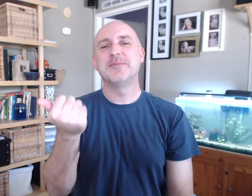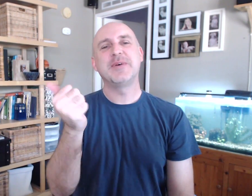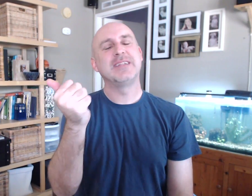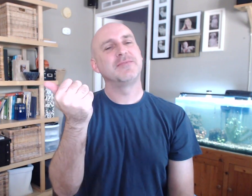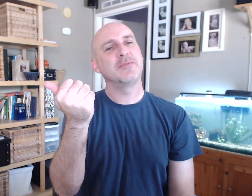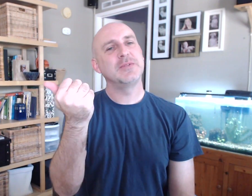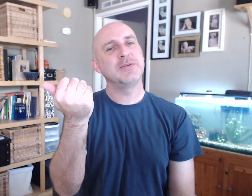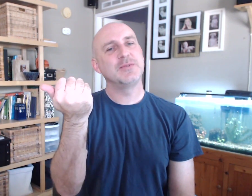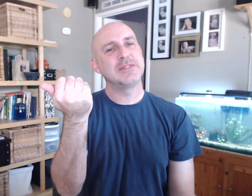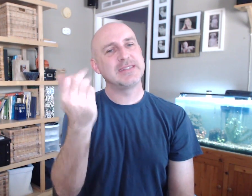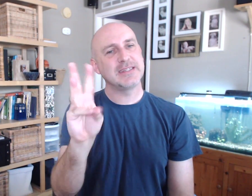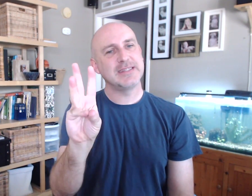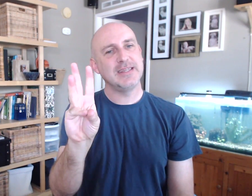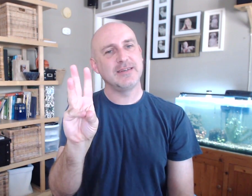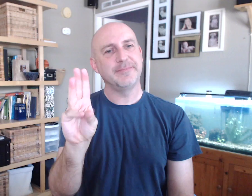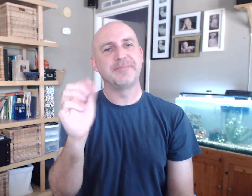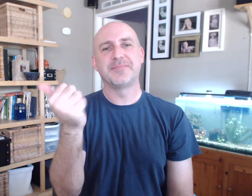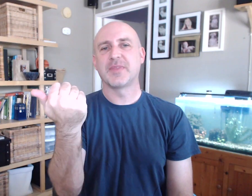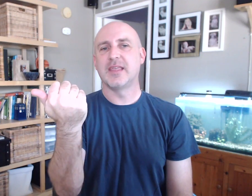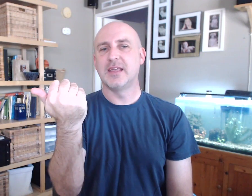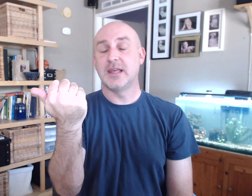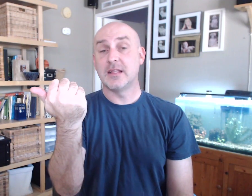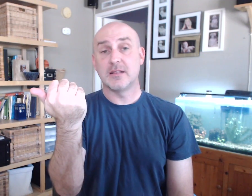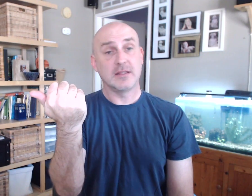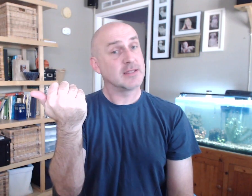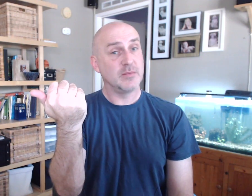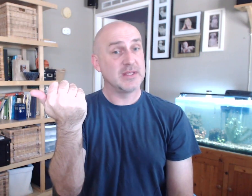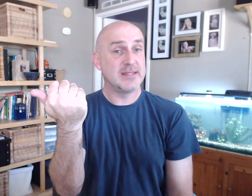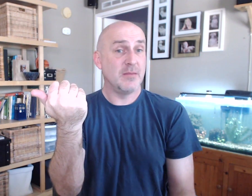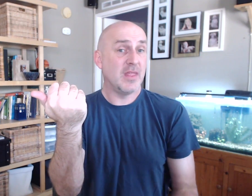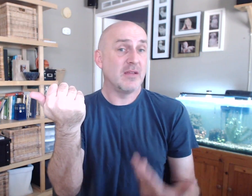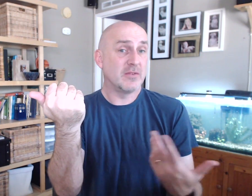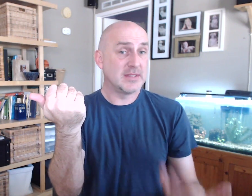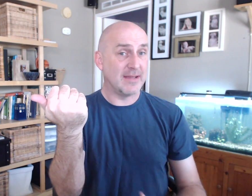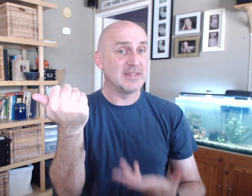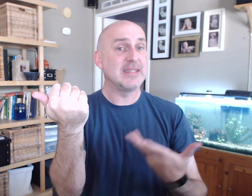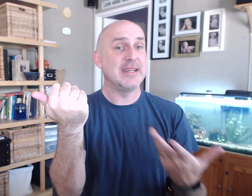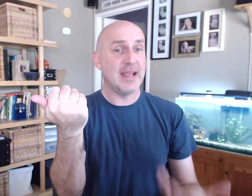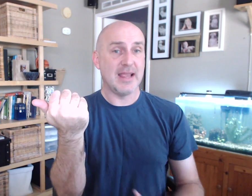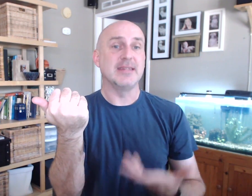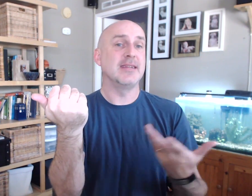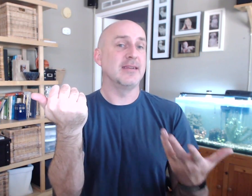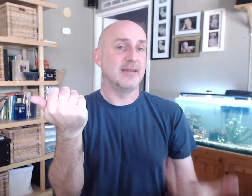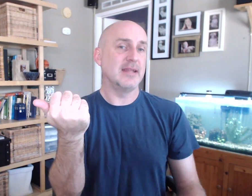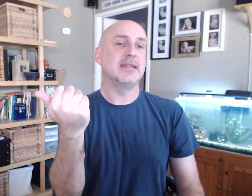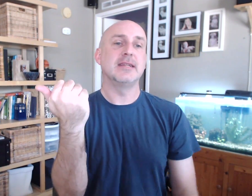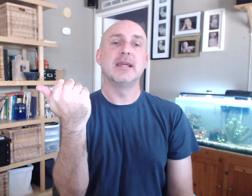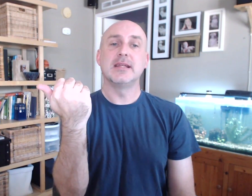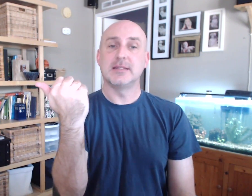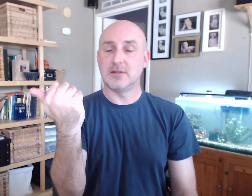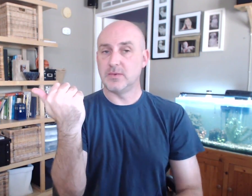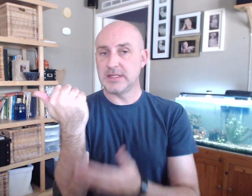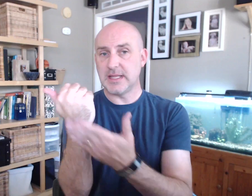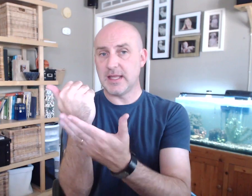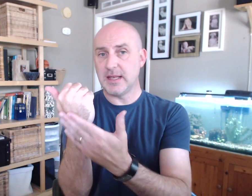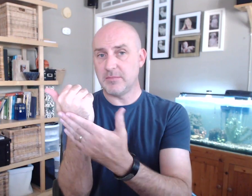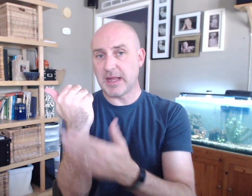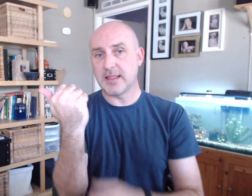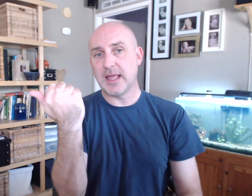But we'll do 16. It's going to be the same thing for 17, 18, and 19. Start with the 10, back of the